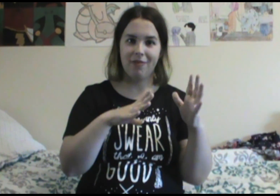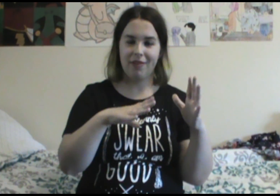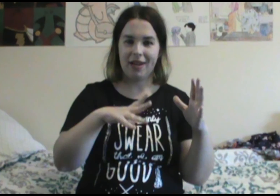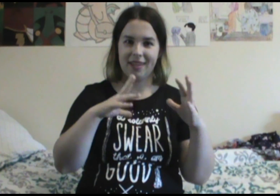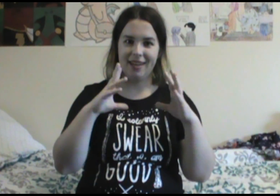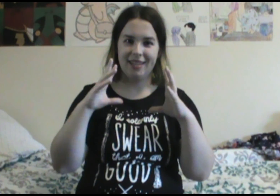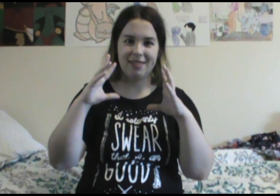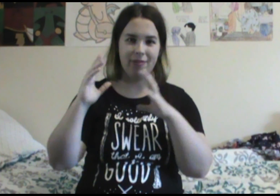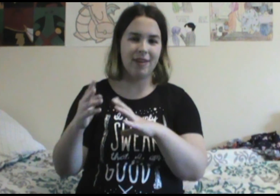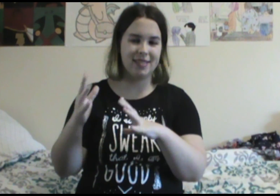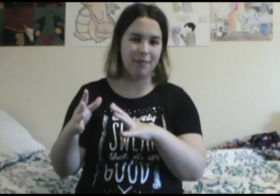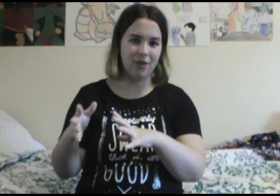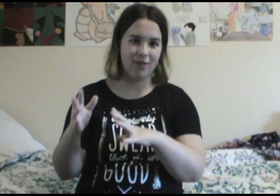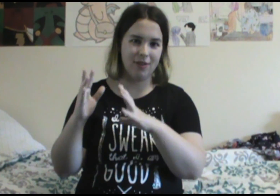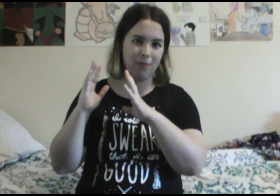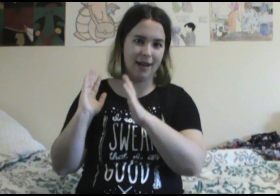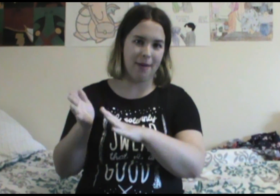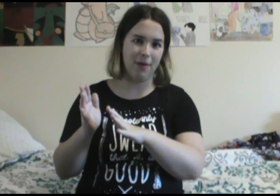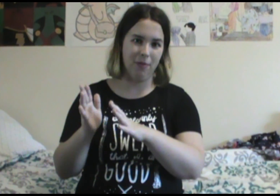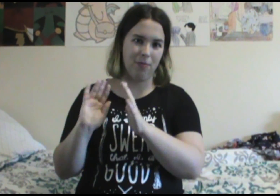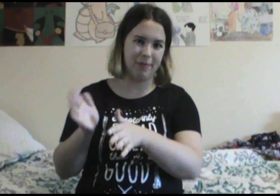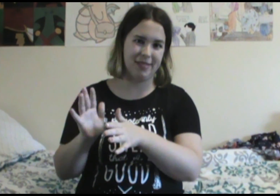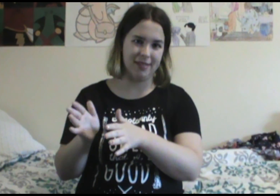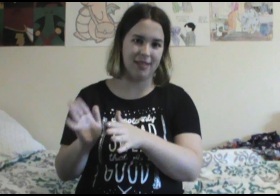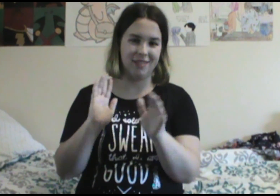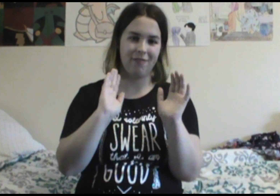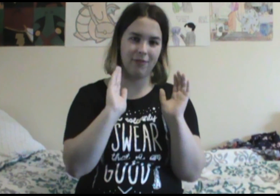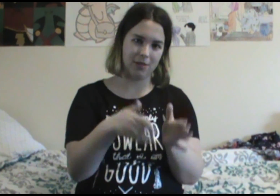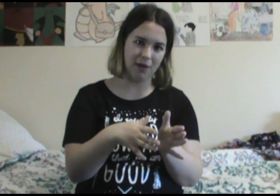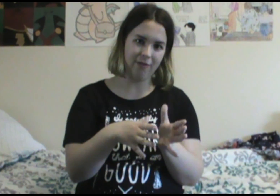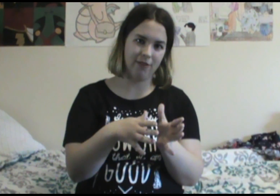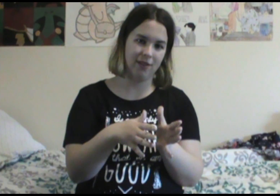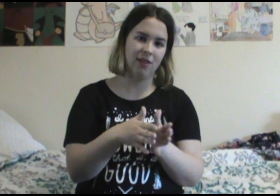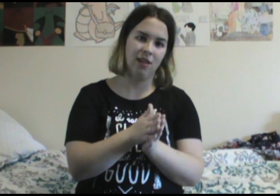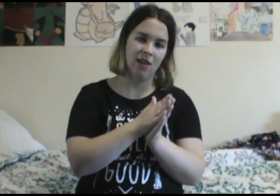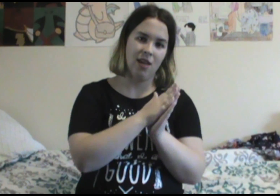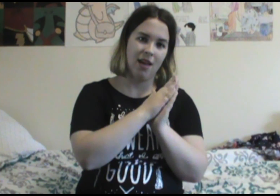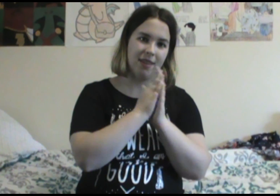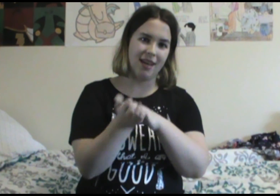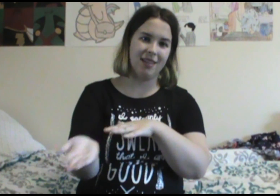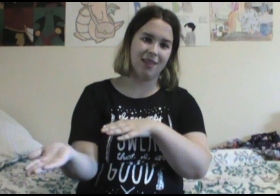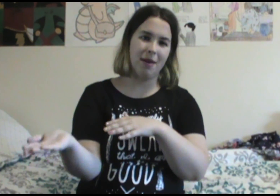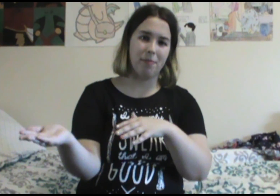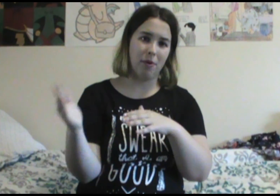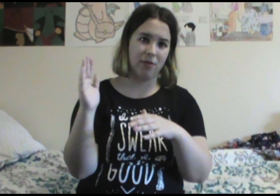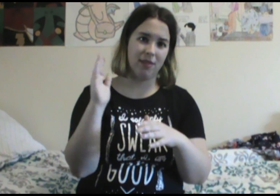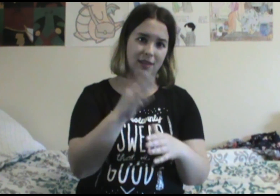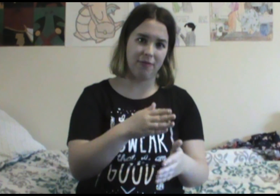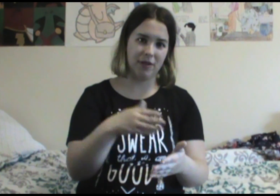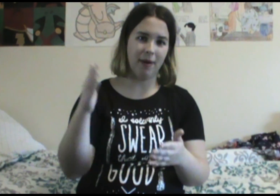the fact that it's very similar to what happened with Rumpelstiltskin's first wife. That this first wife